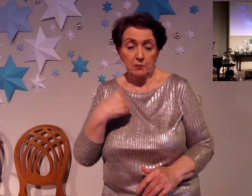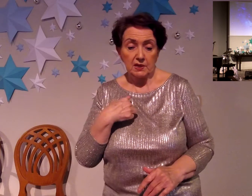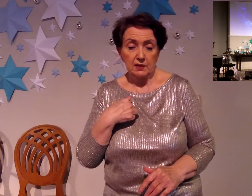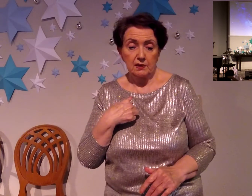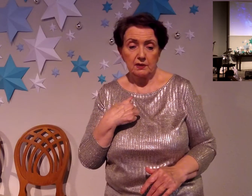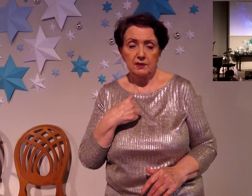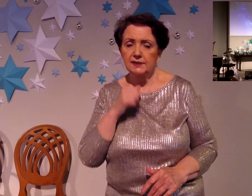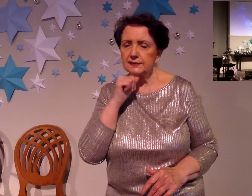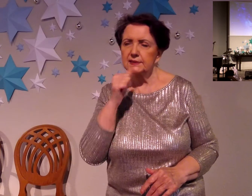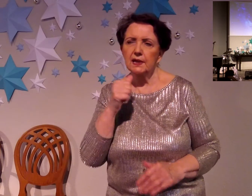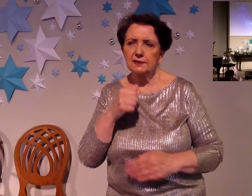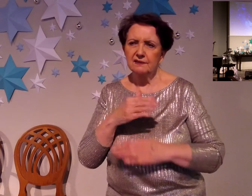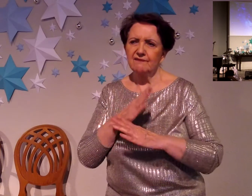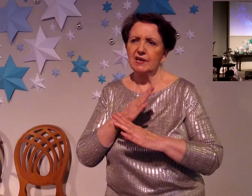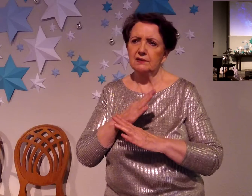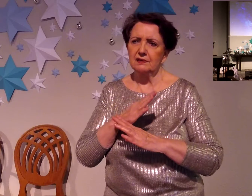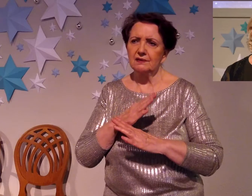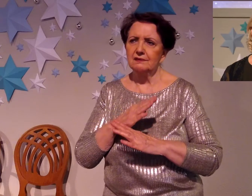undefended.